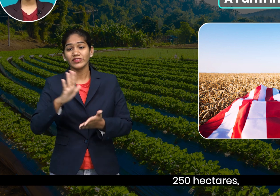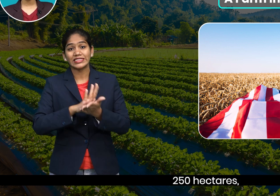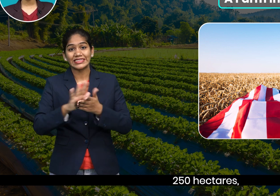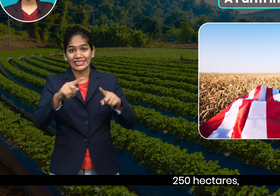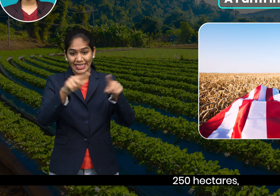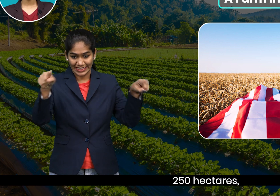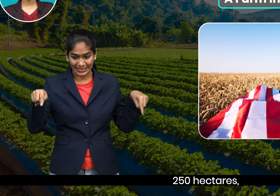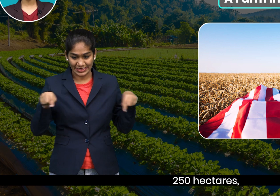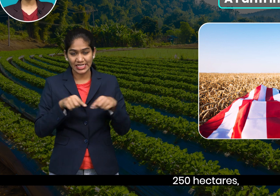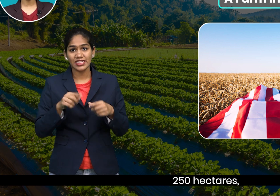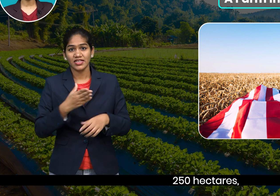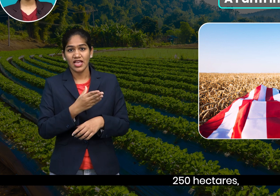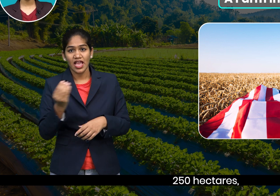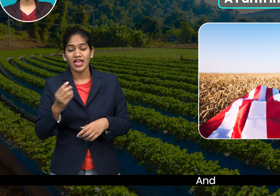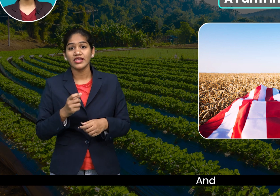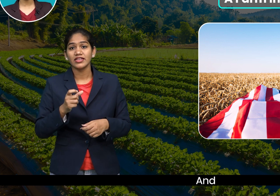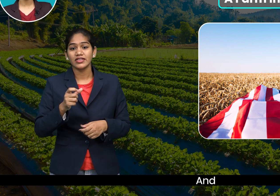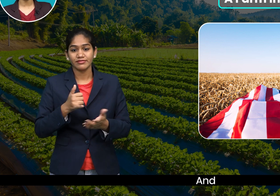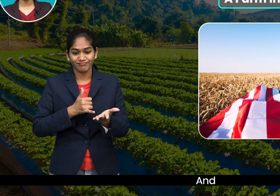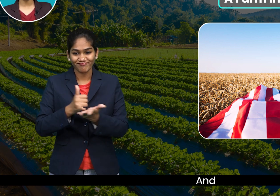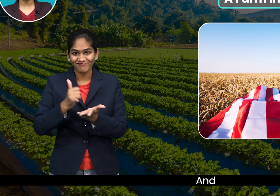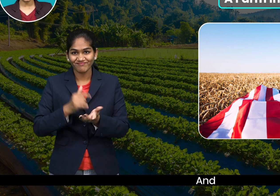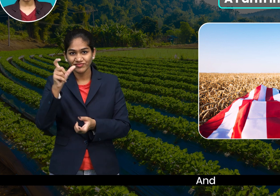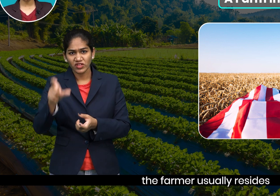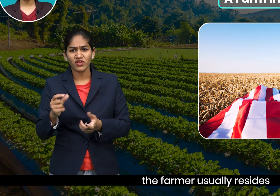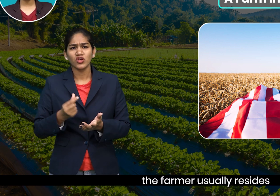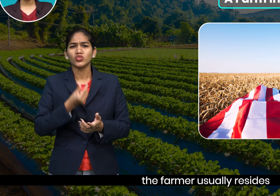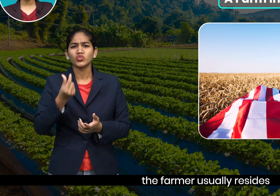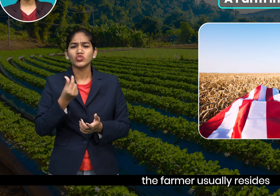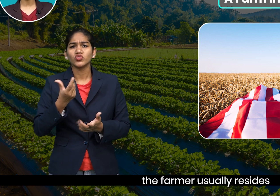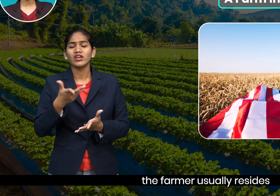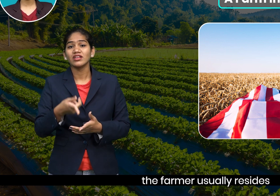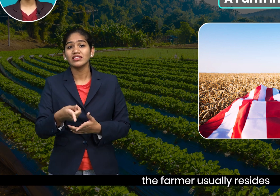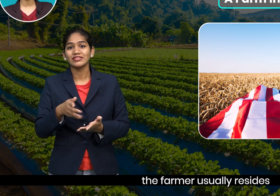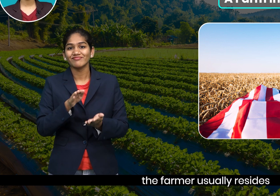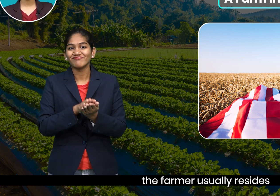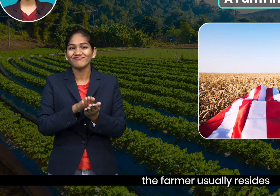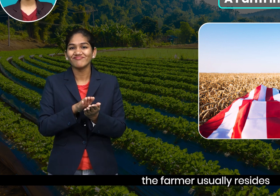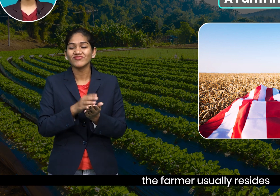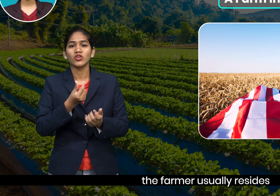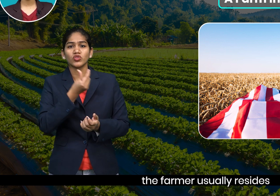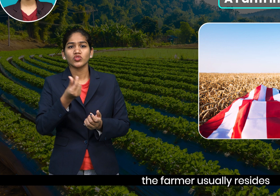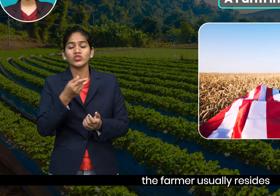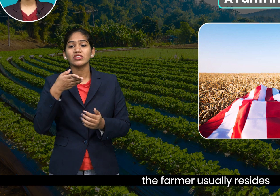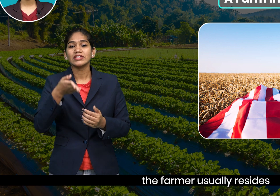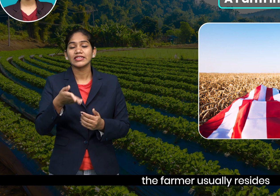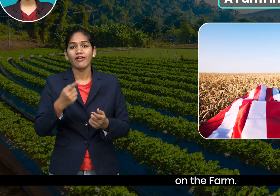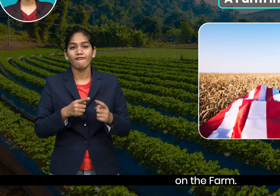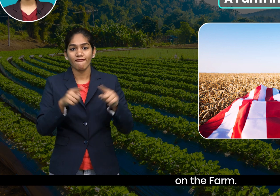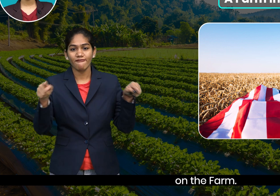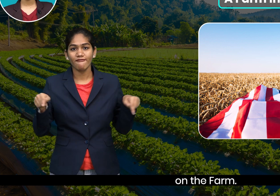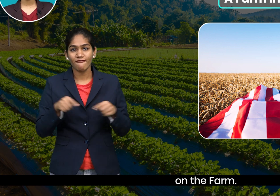and the farmer usually resides on the farm.